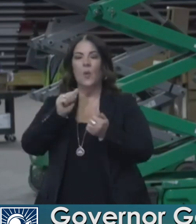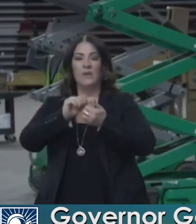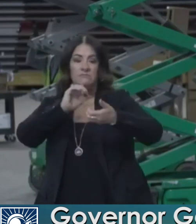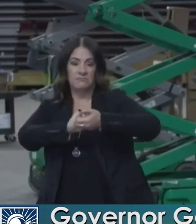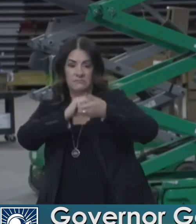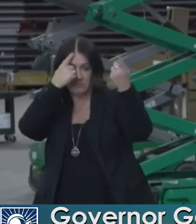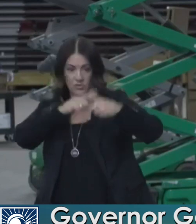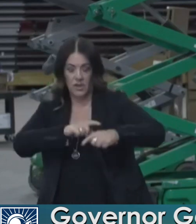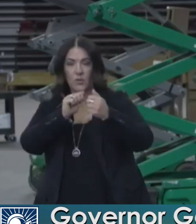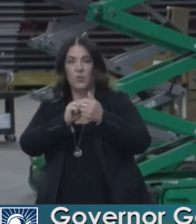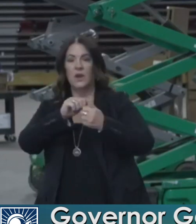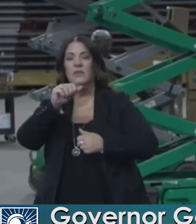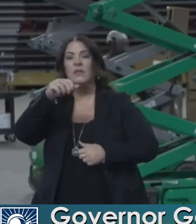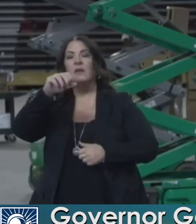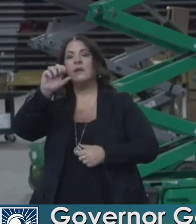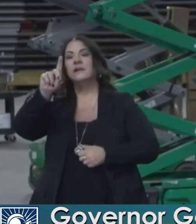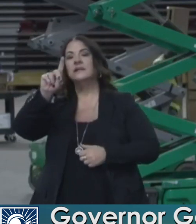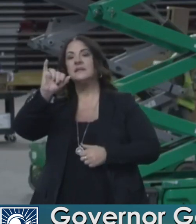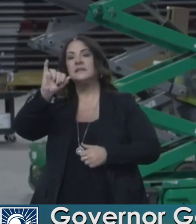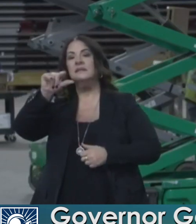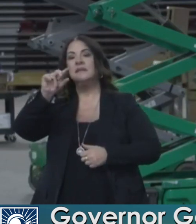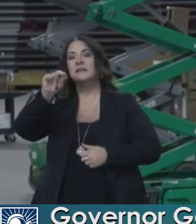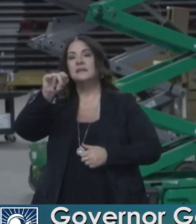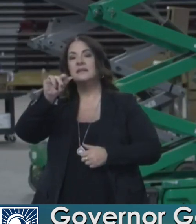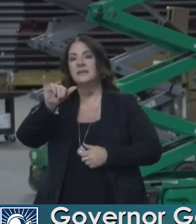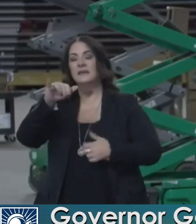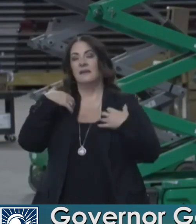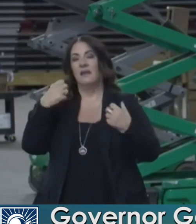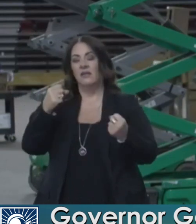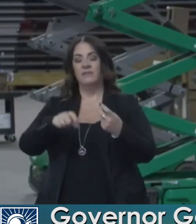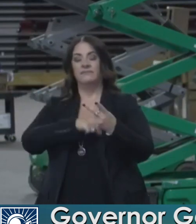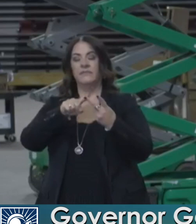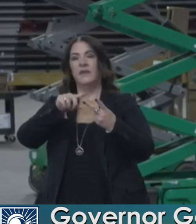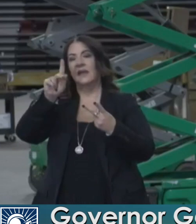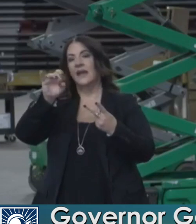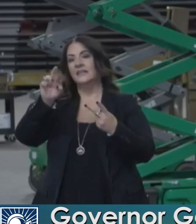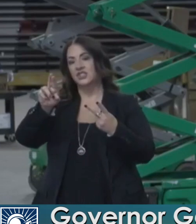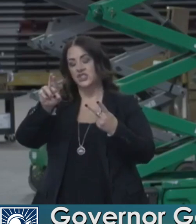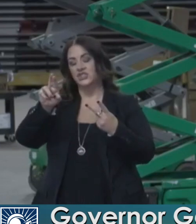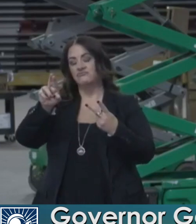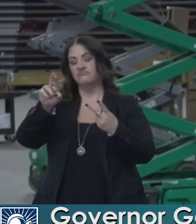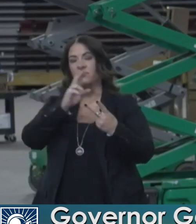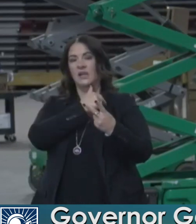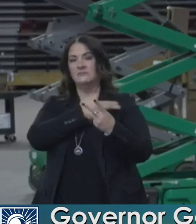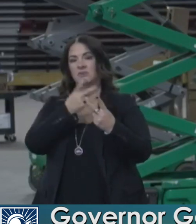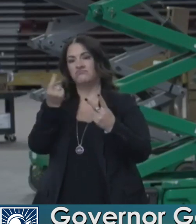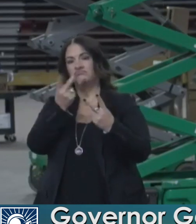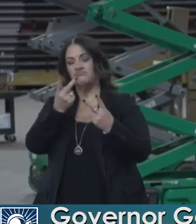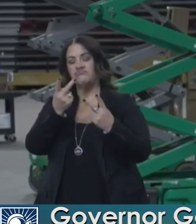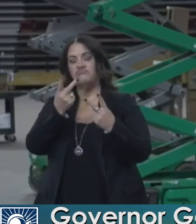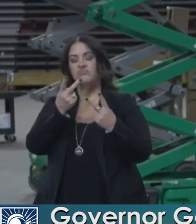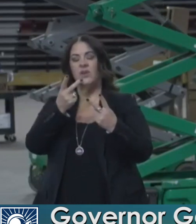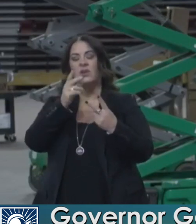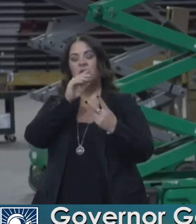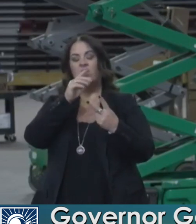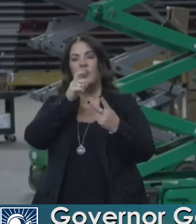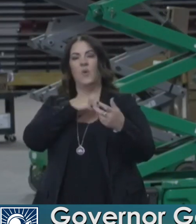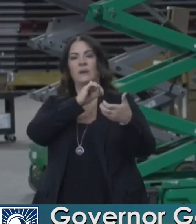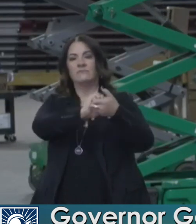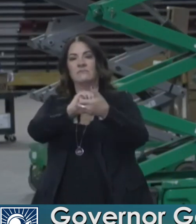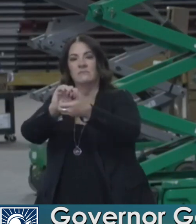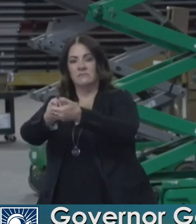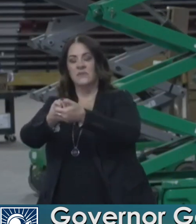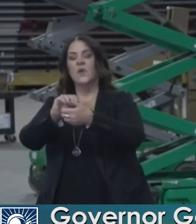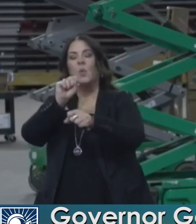partnership with Kaiser. And I want to thank Dignity and Lloyd Dean, Kaiser and Greg Adams for their support, their stewardship, working with